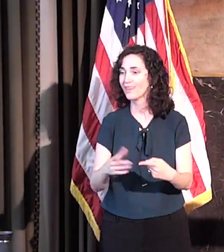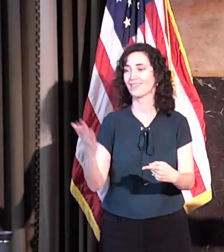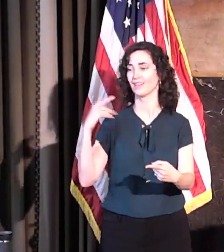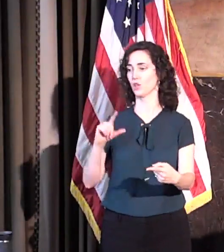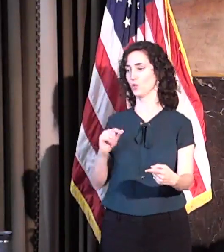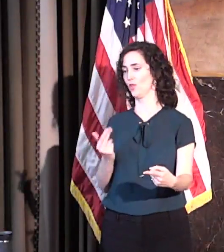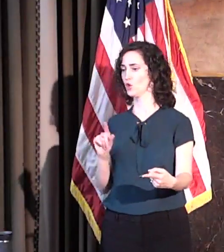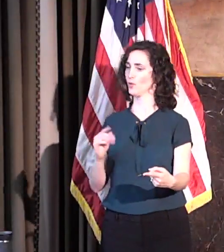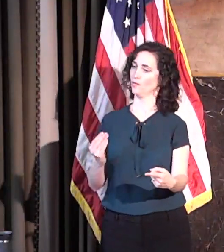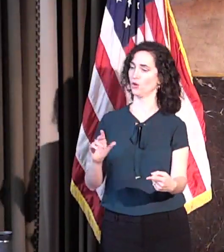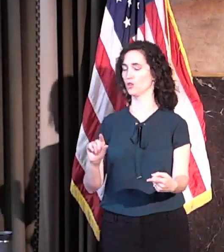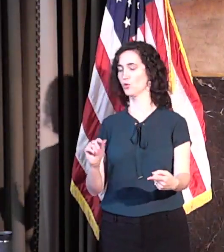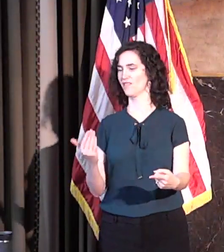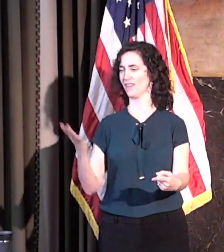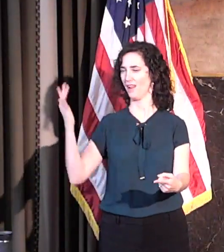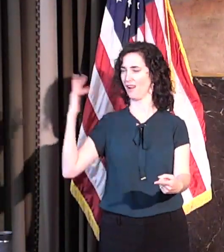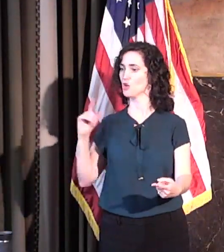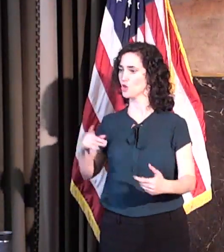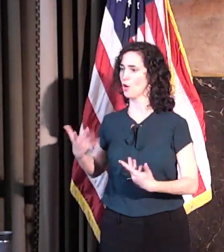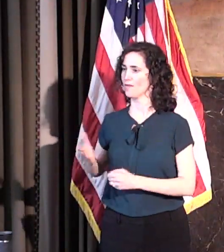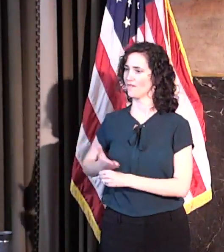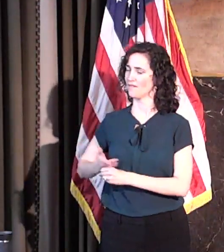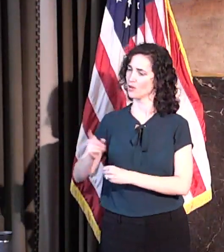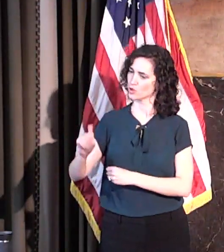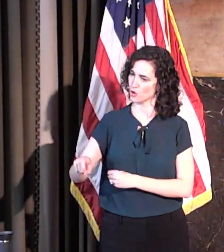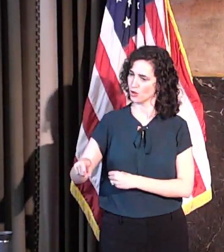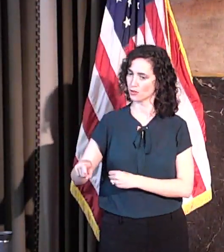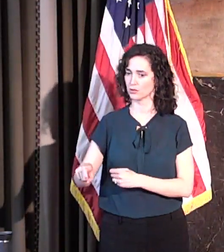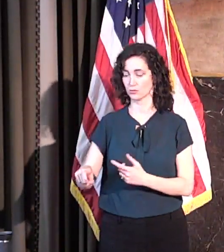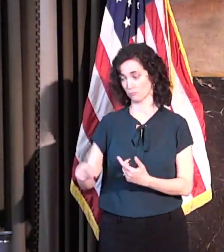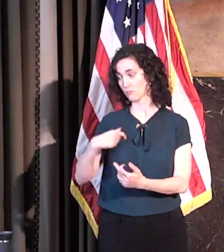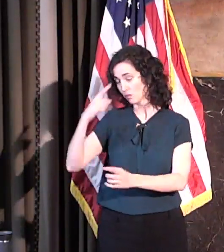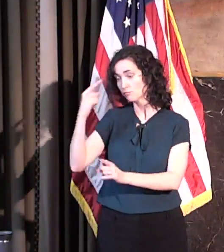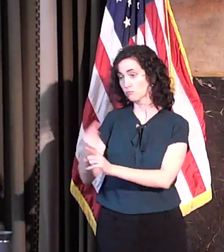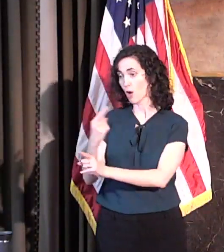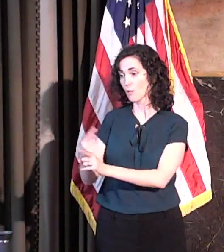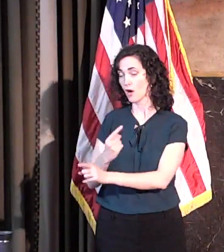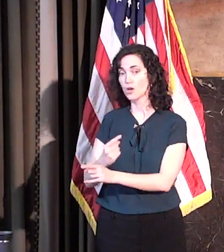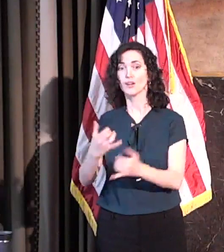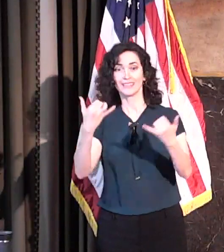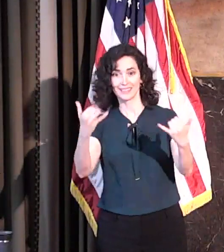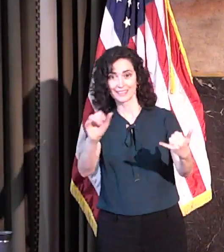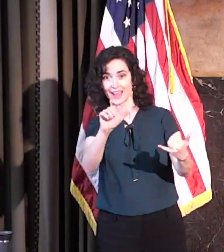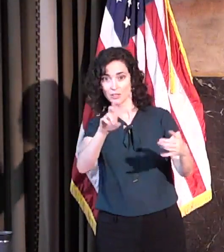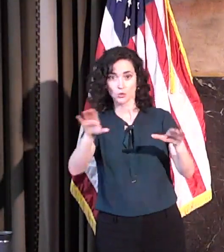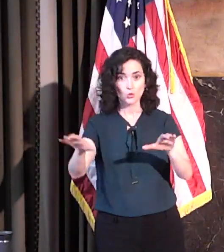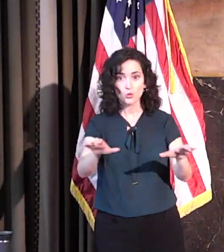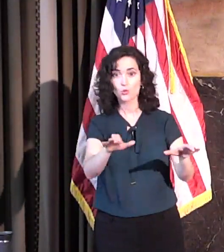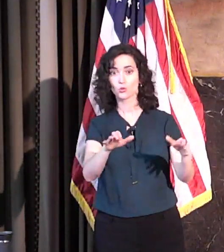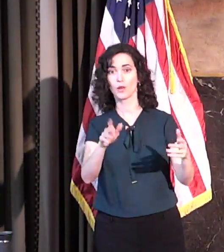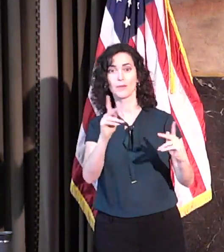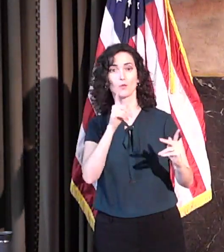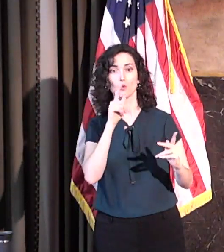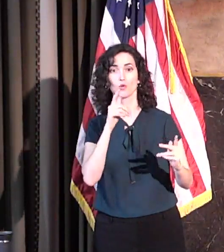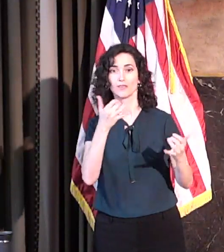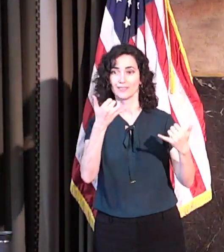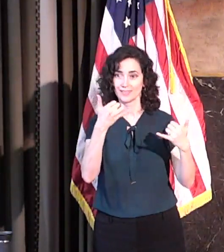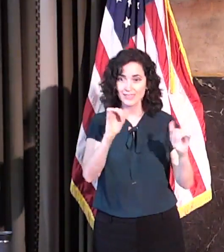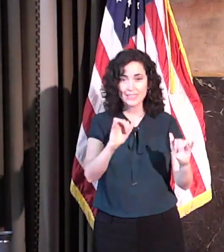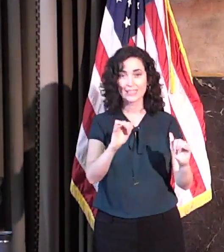14 and 15 and so forth. And I accept as reasonable what LSU has done with respect to those people who are still